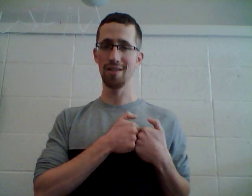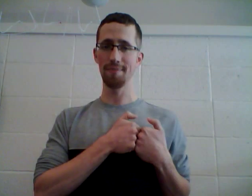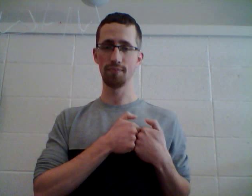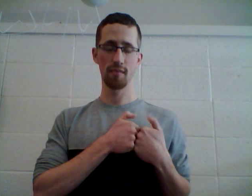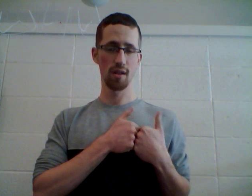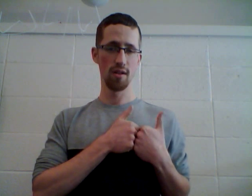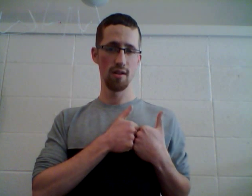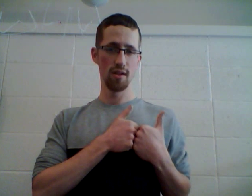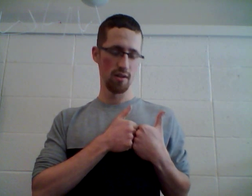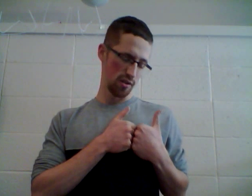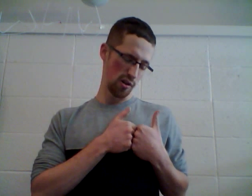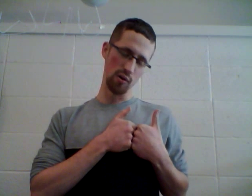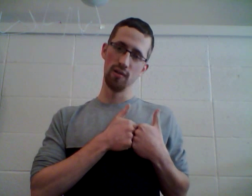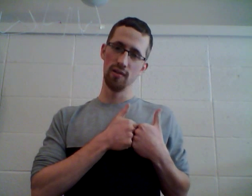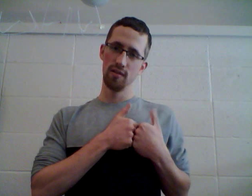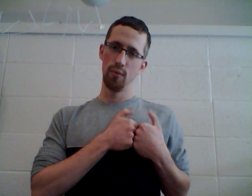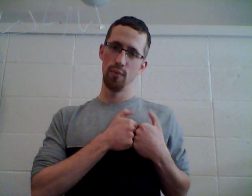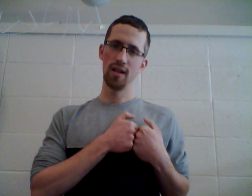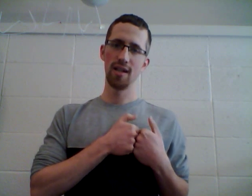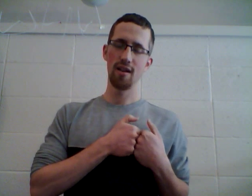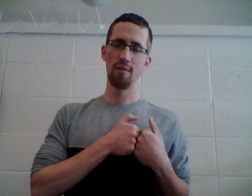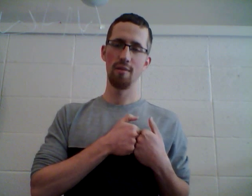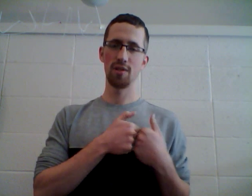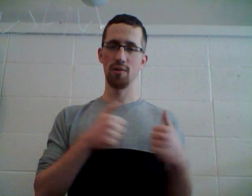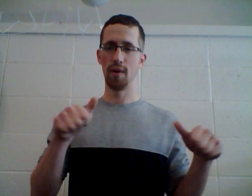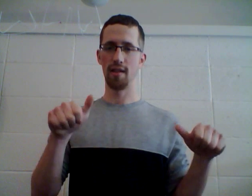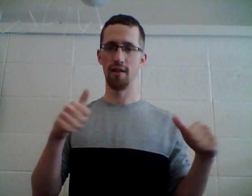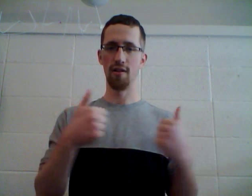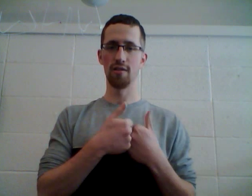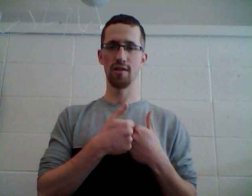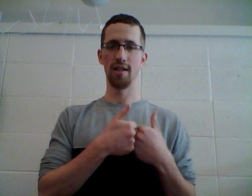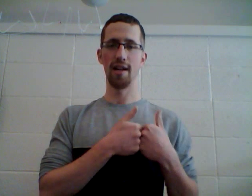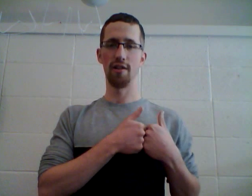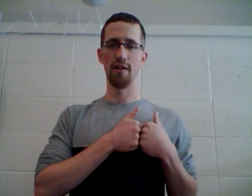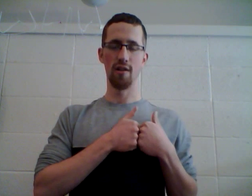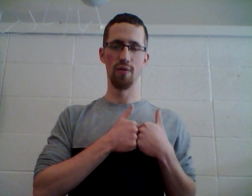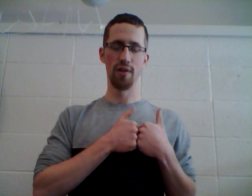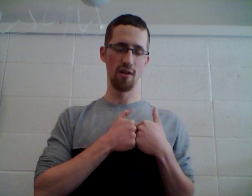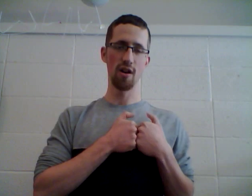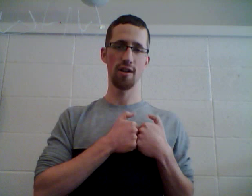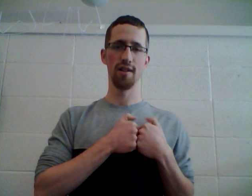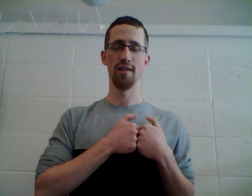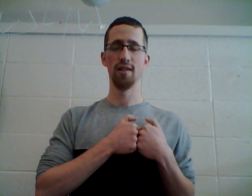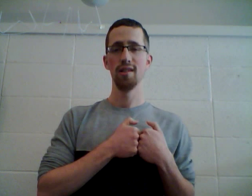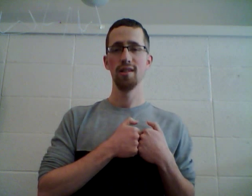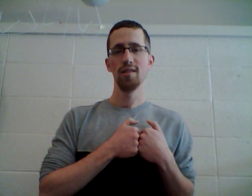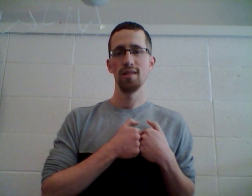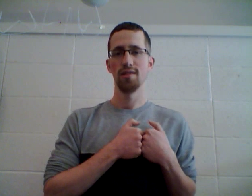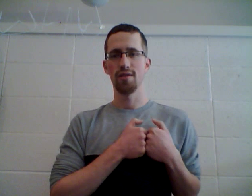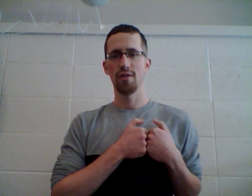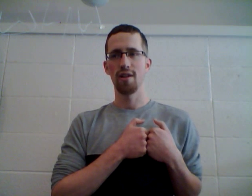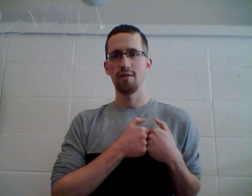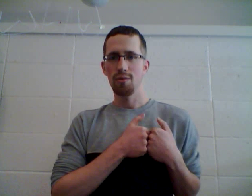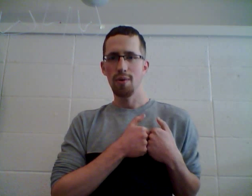motion. So wiggly thumbs with their knuckles together over their heart is, like your sweetie,